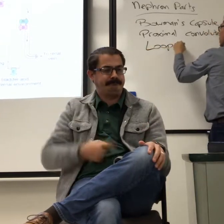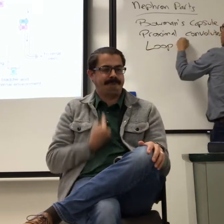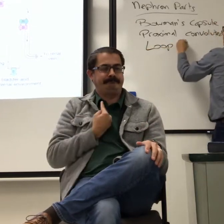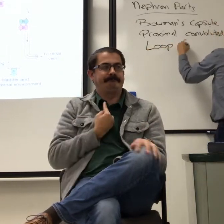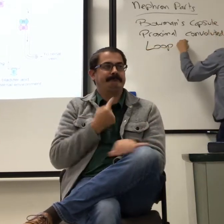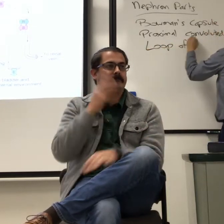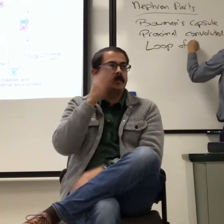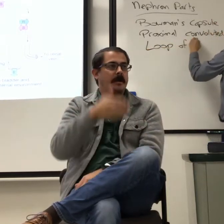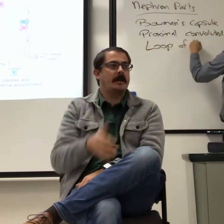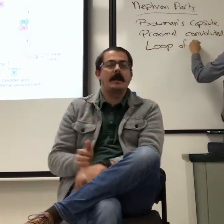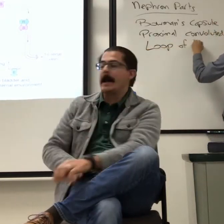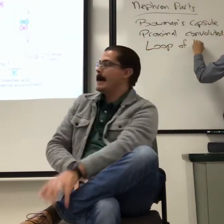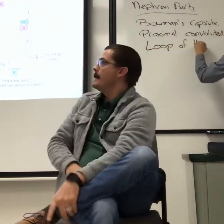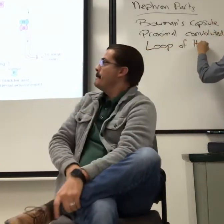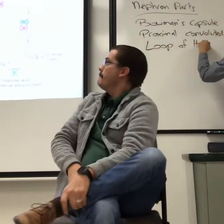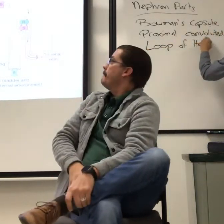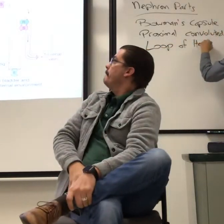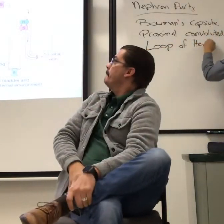Loop of Henle.